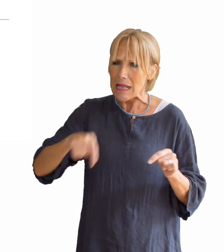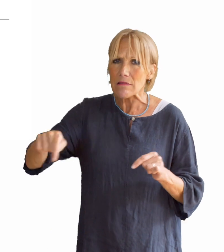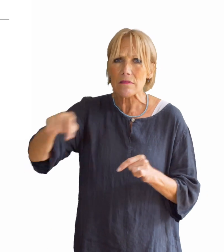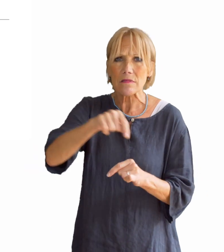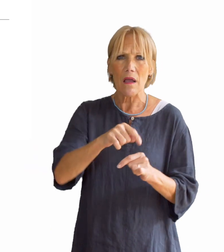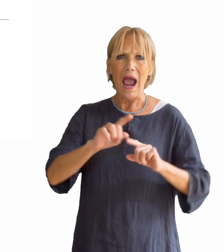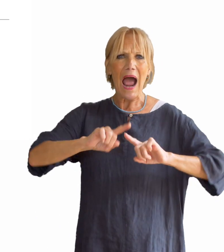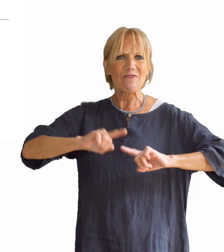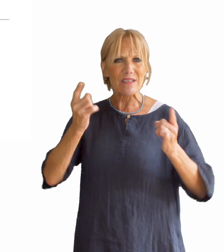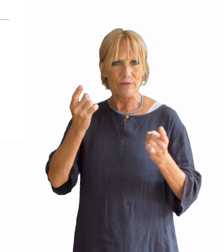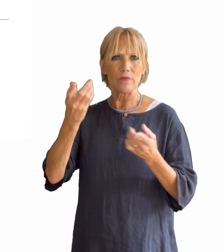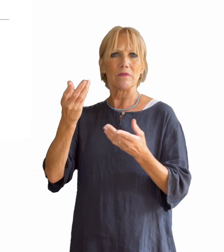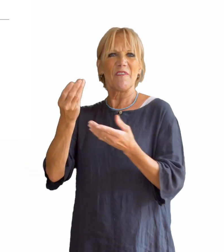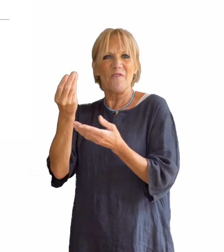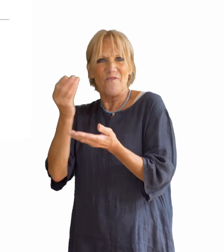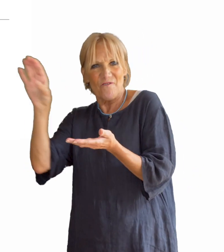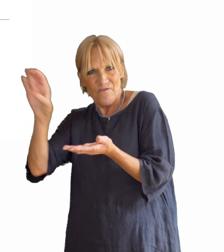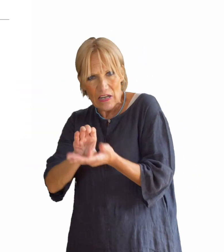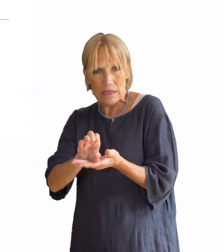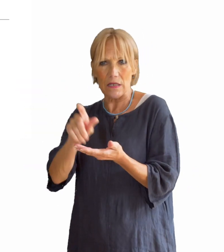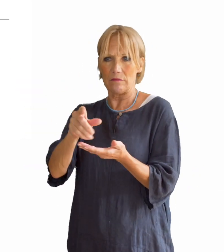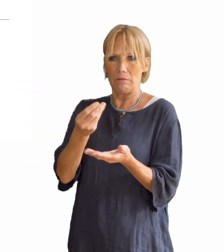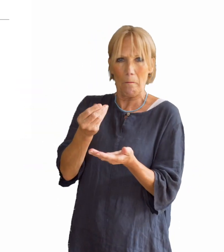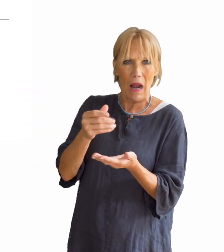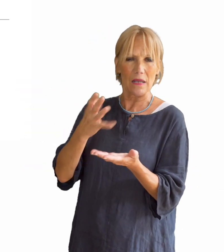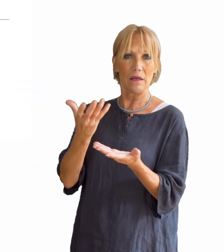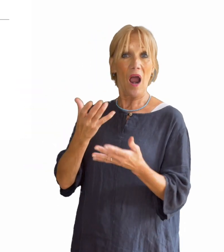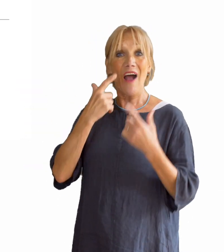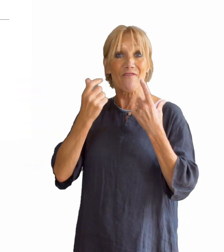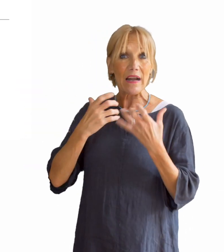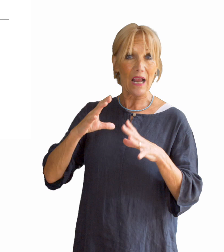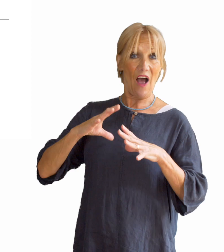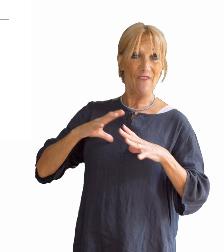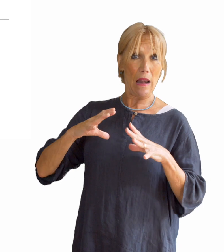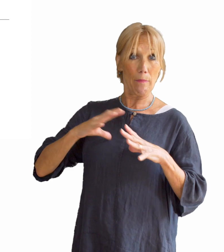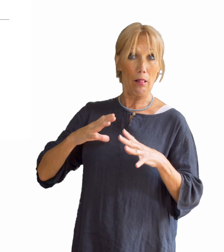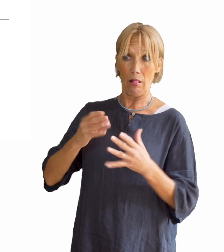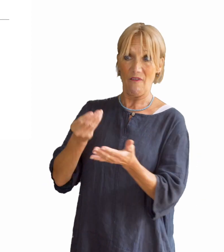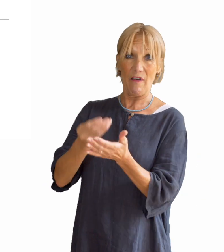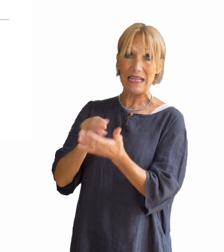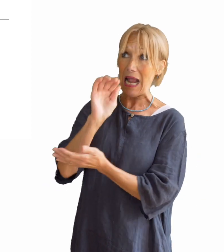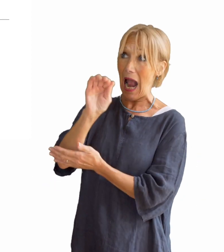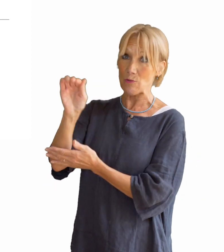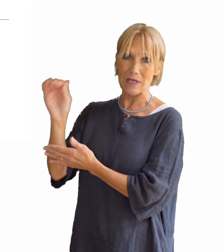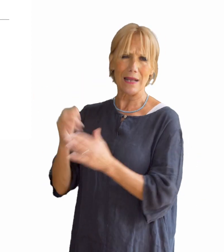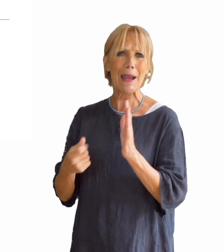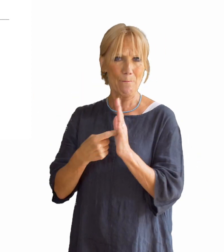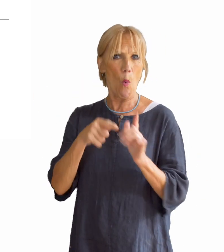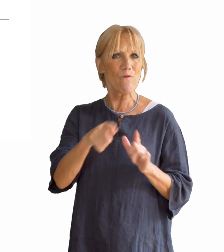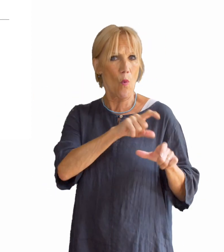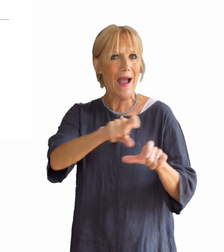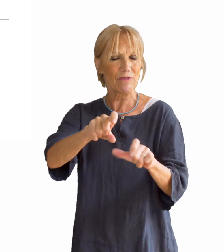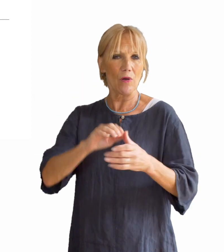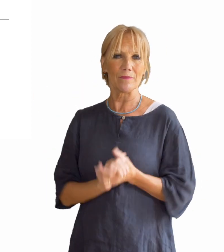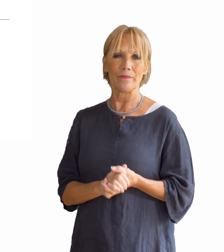Many meeting centres run on a combination of different income and funding streams. Finding available external funding is a key part of